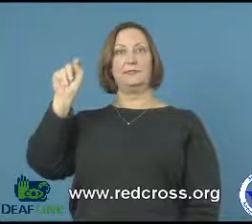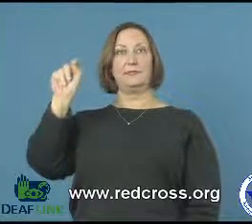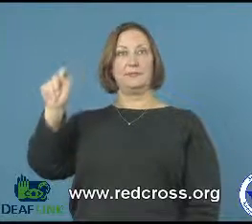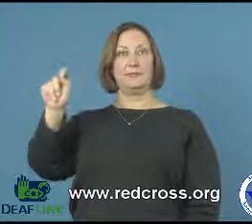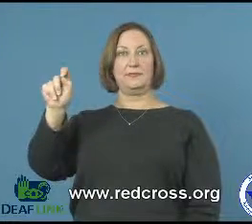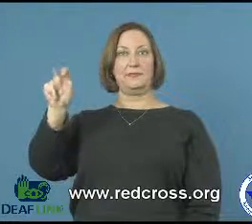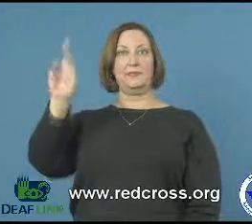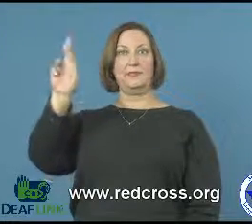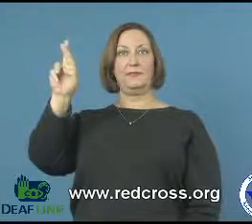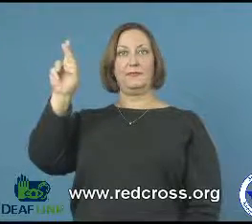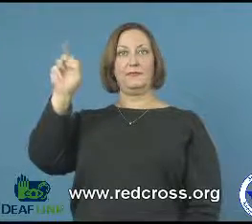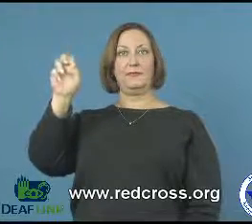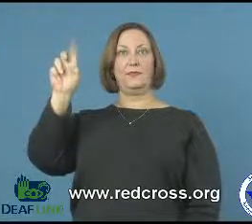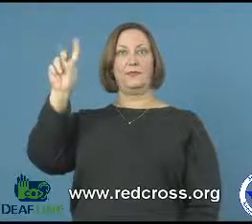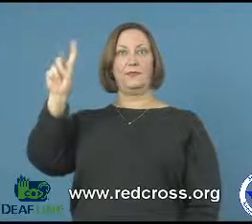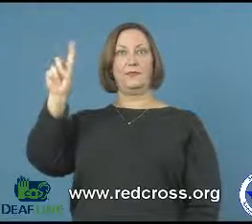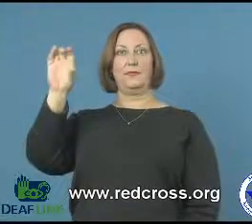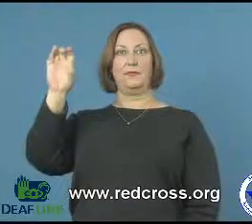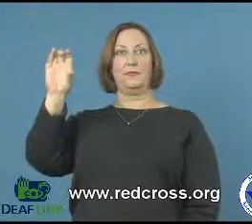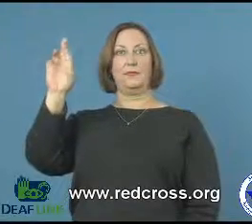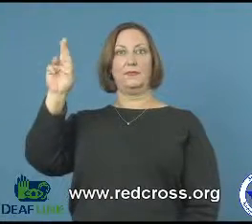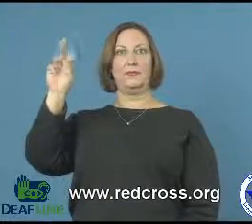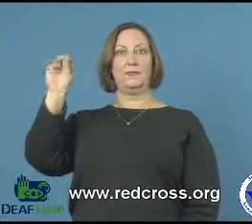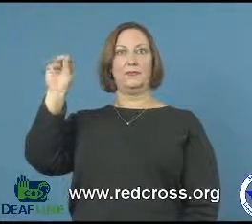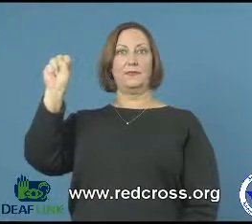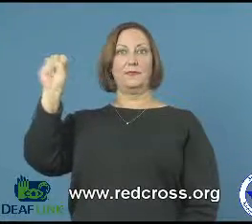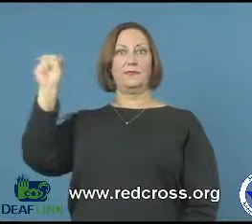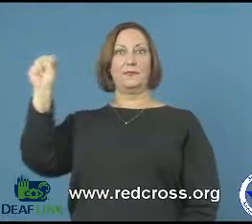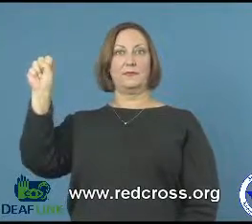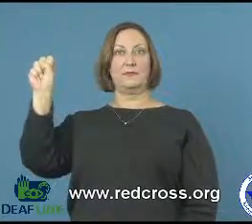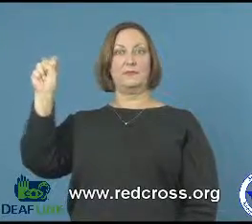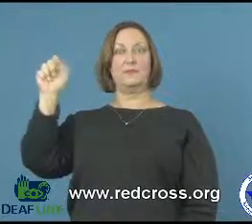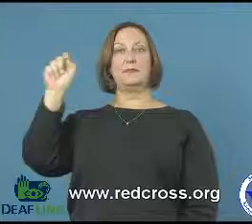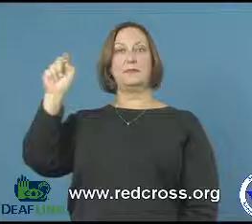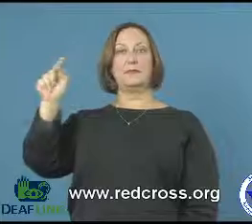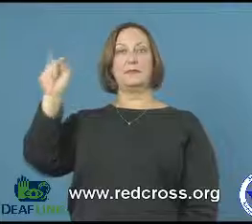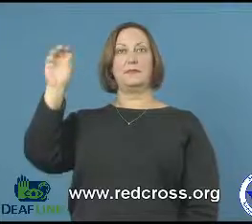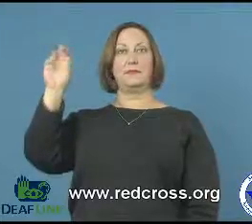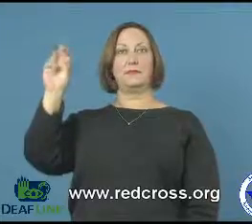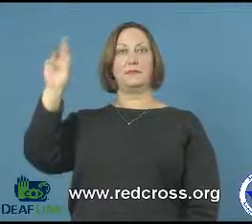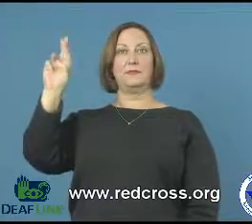www.redcross.org.